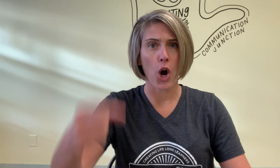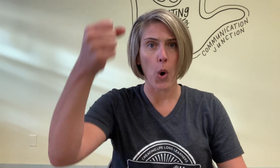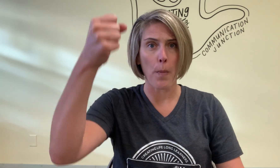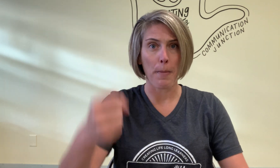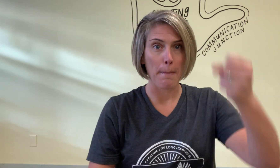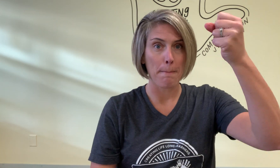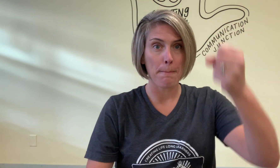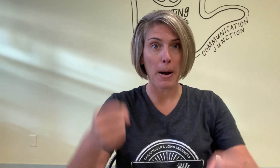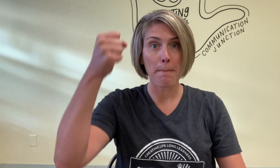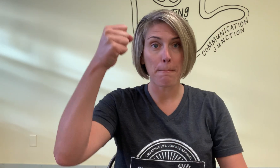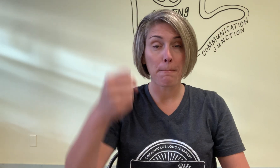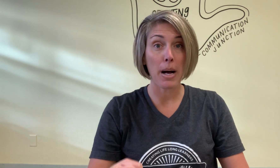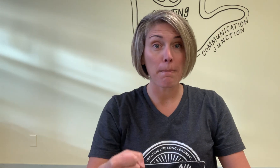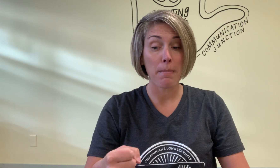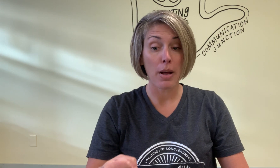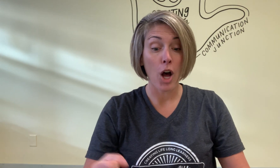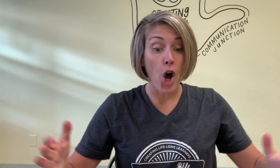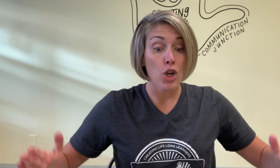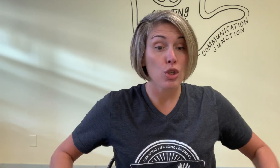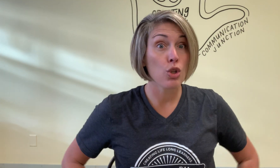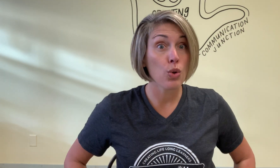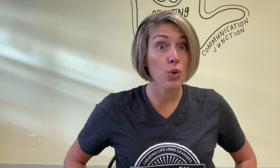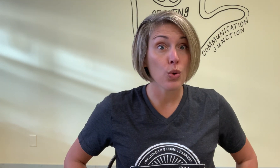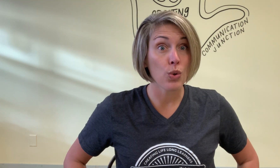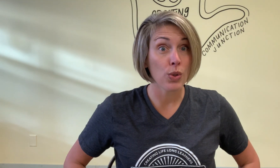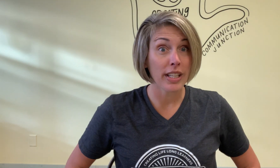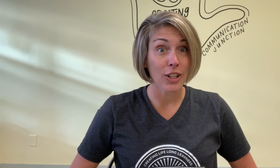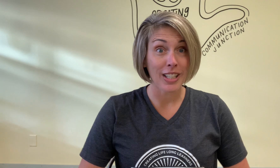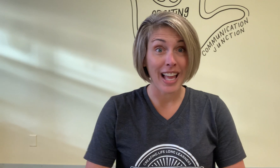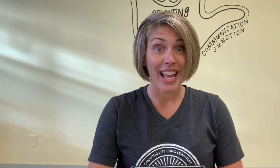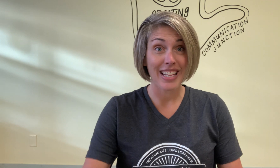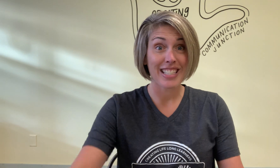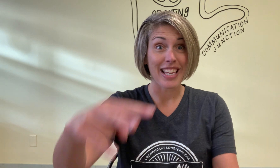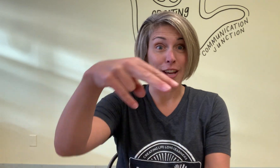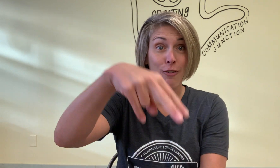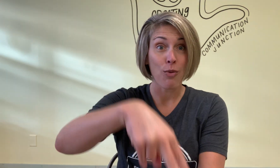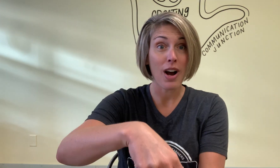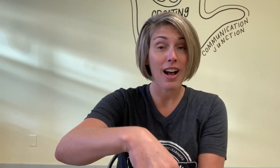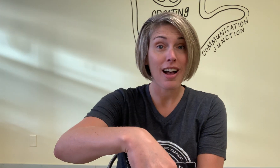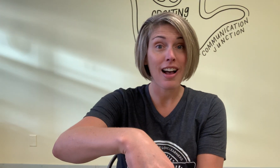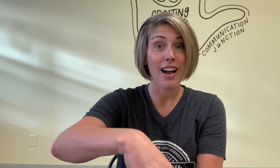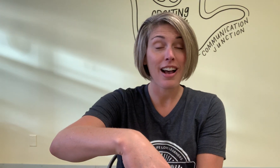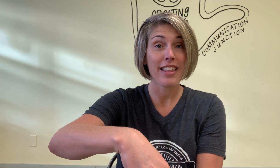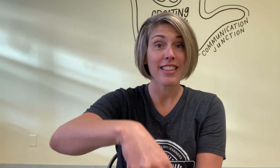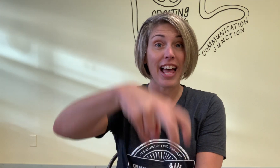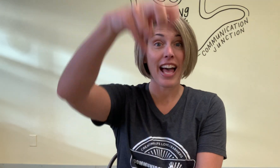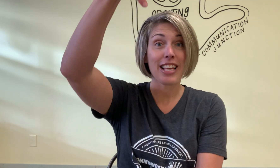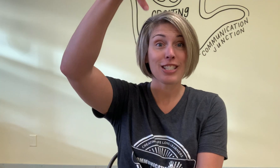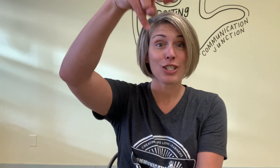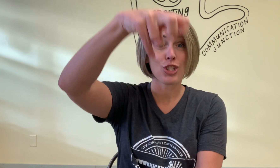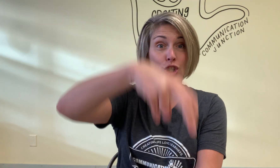go bump, bump, bump. Two little legs give one last